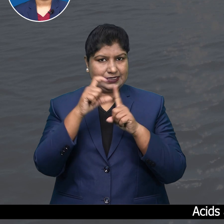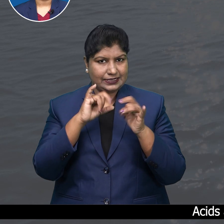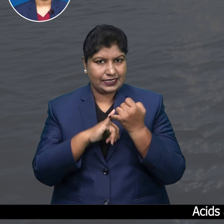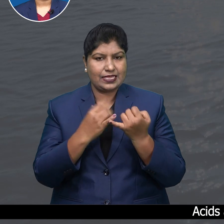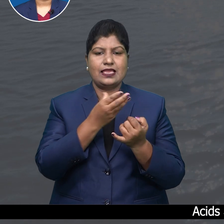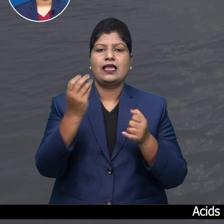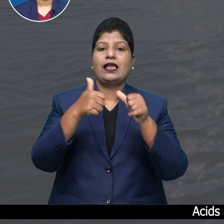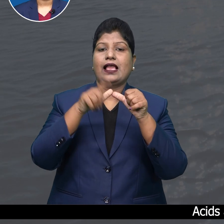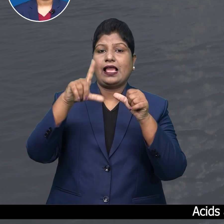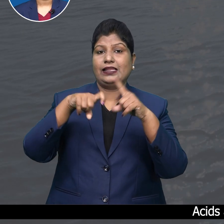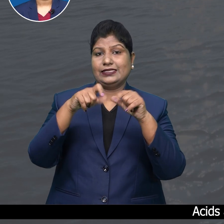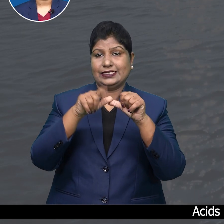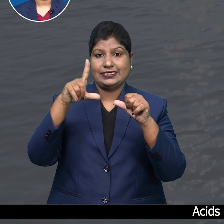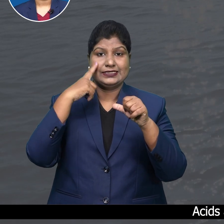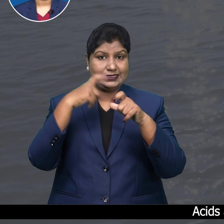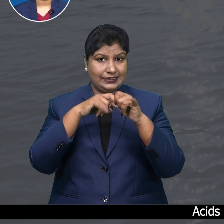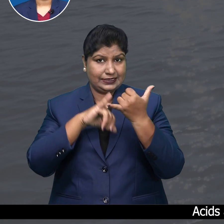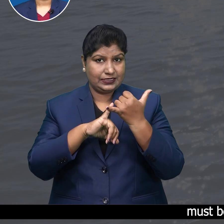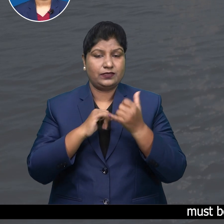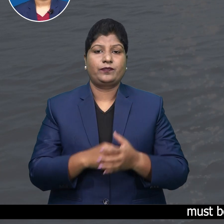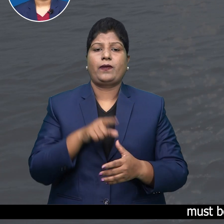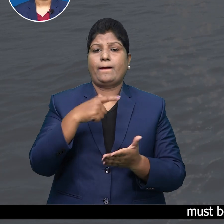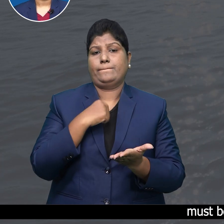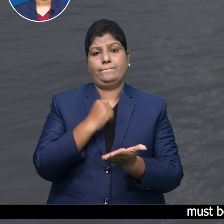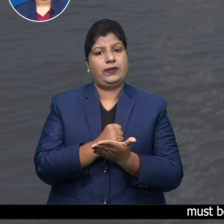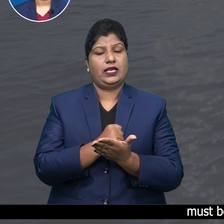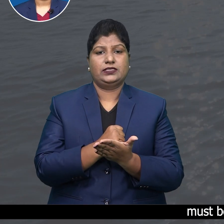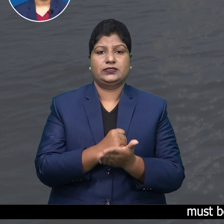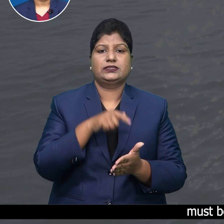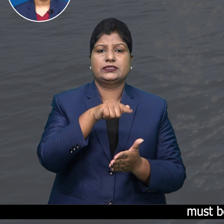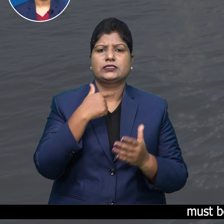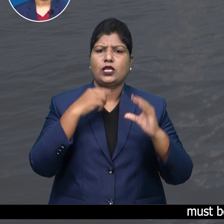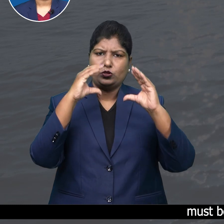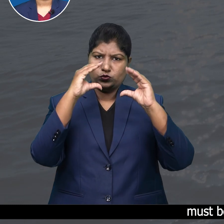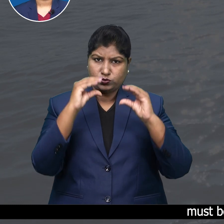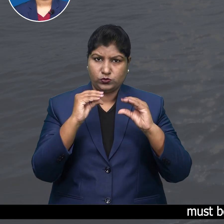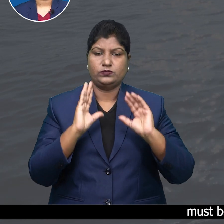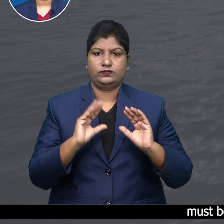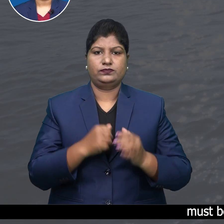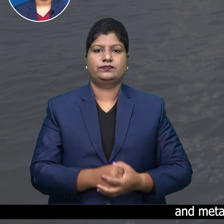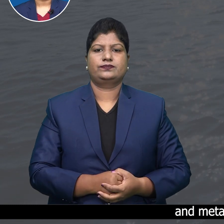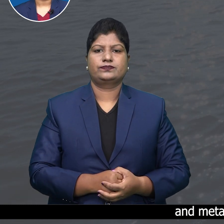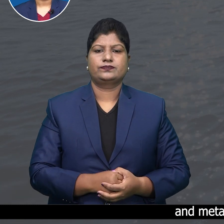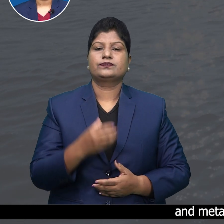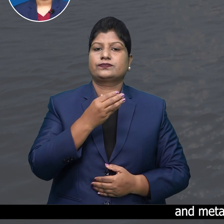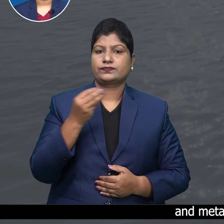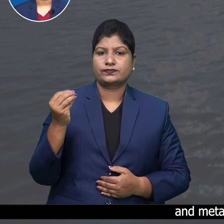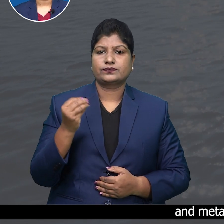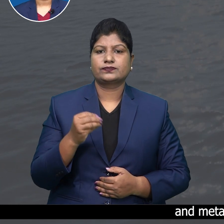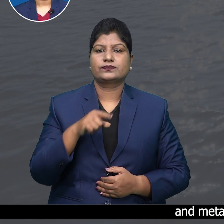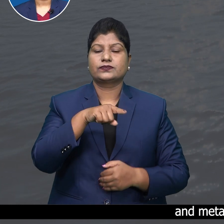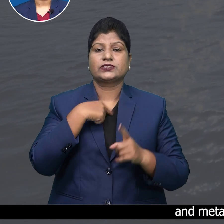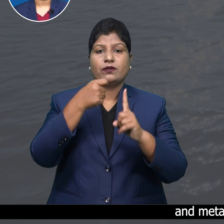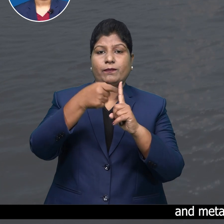Acids and alkalis must be neutralized and